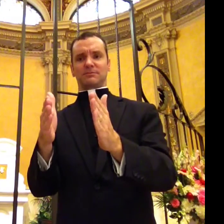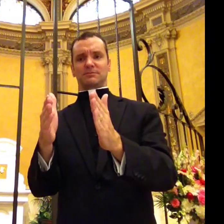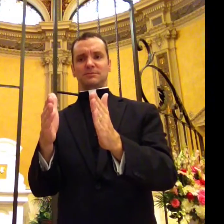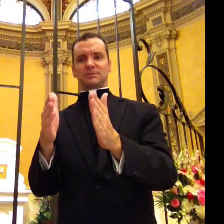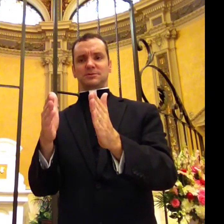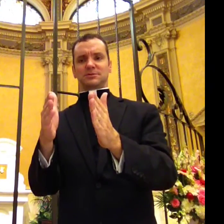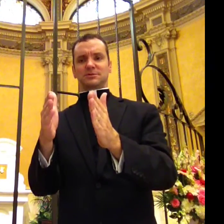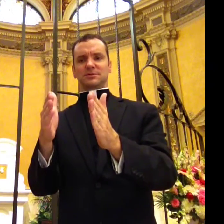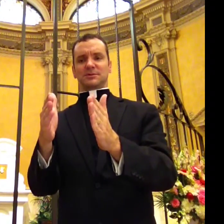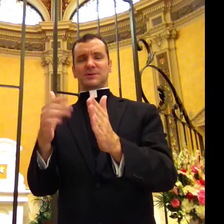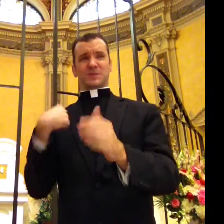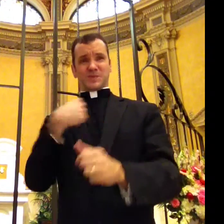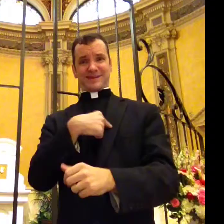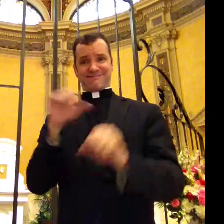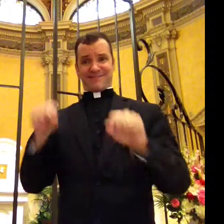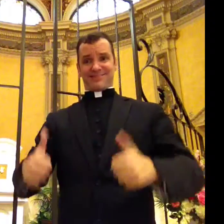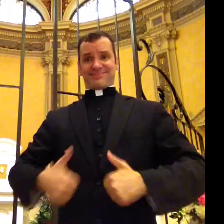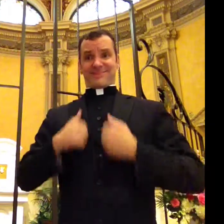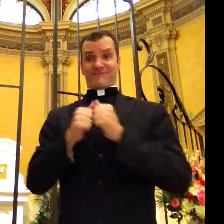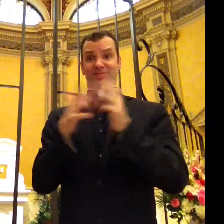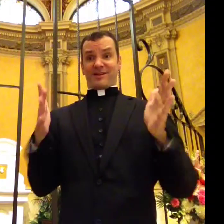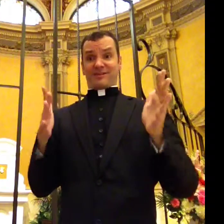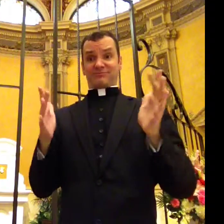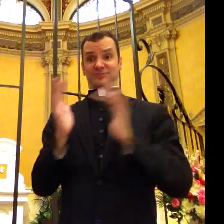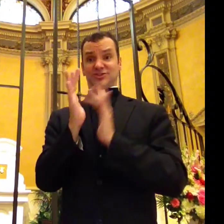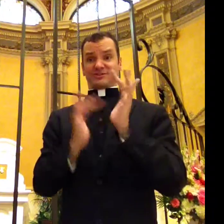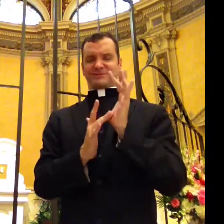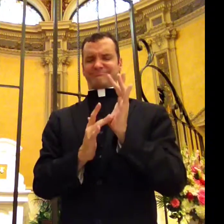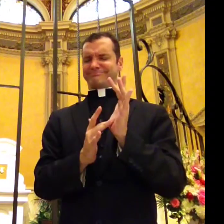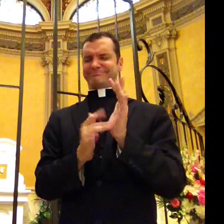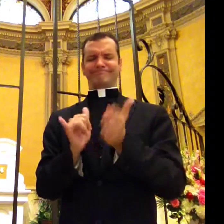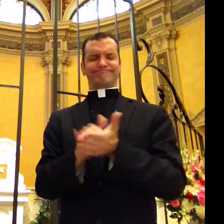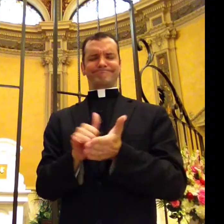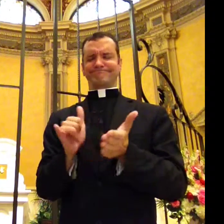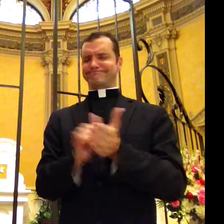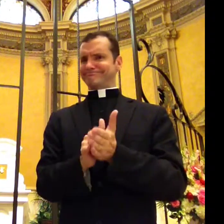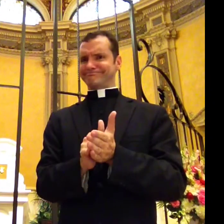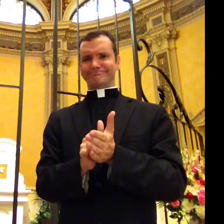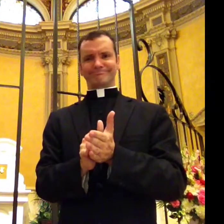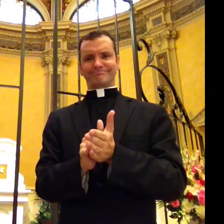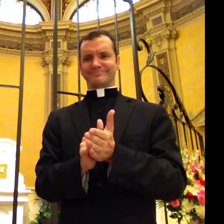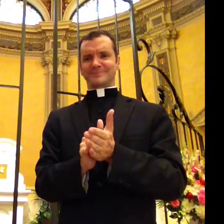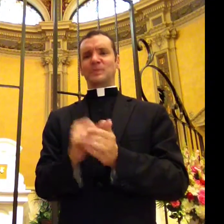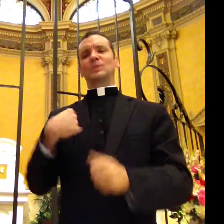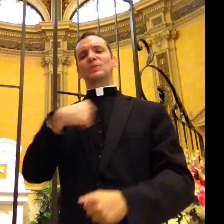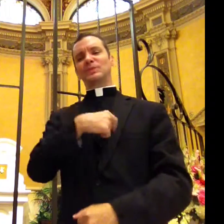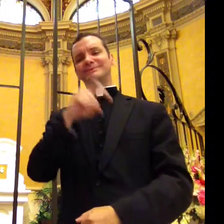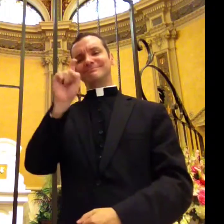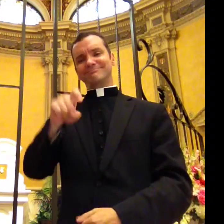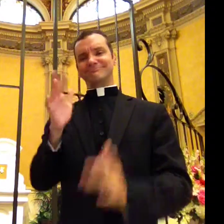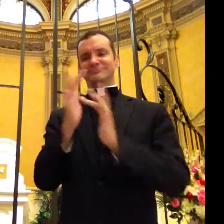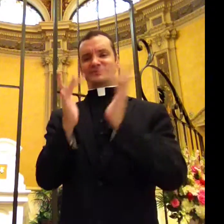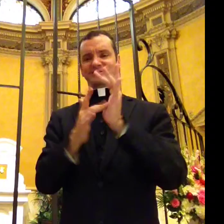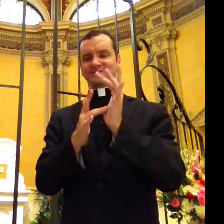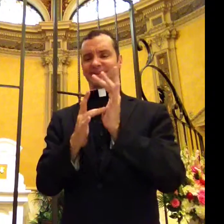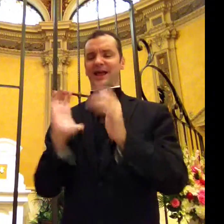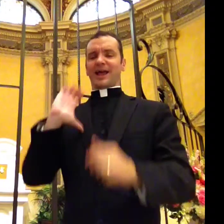And you're asking God to help and show you the way. Life without Christ is impossible. We